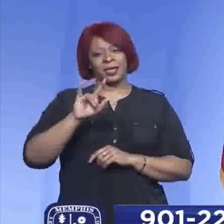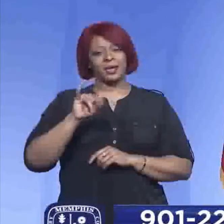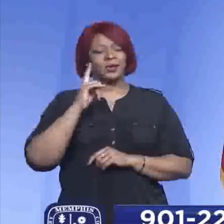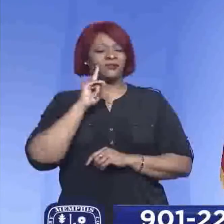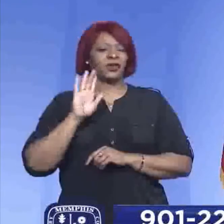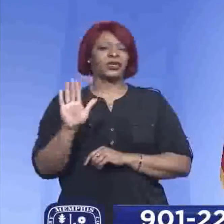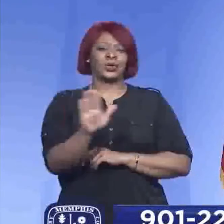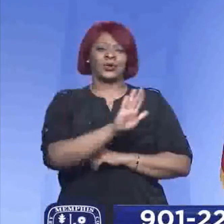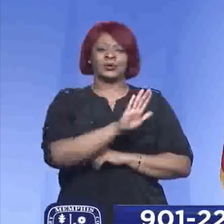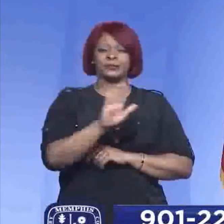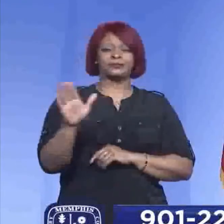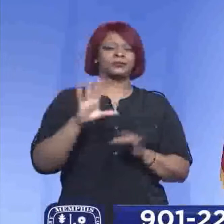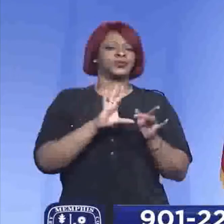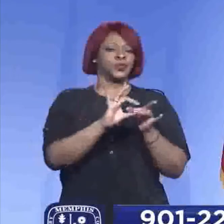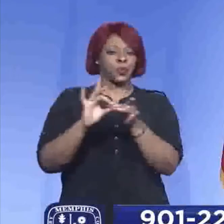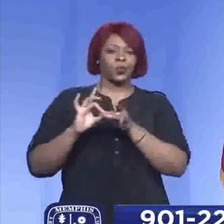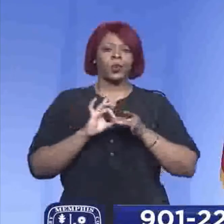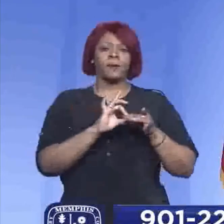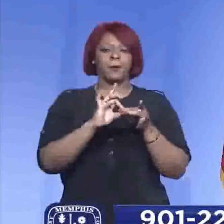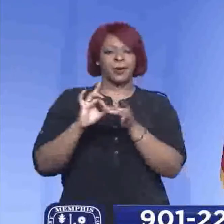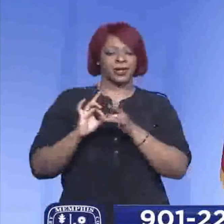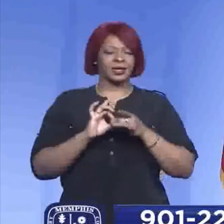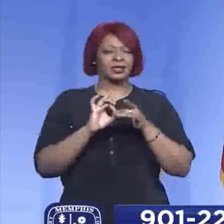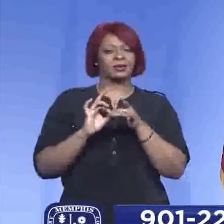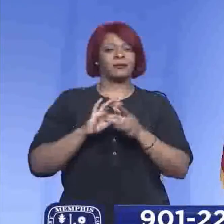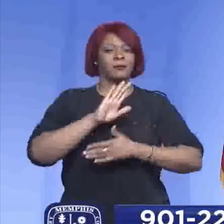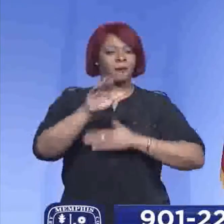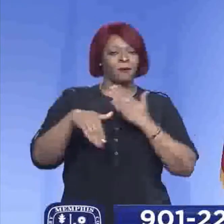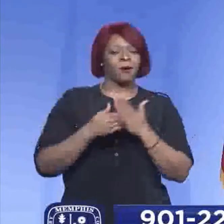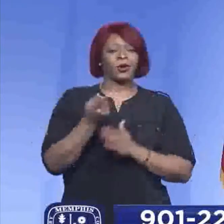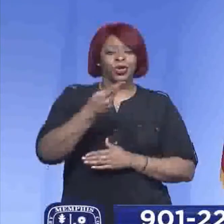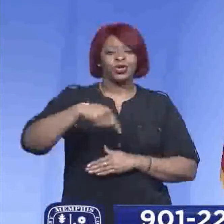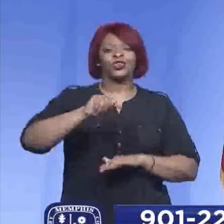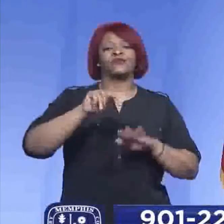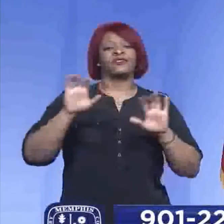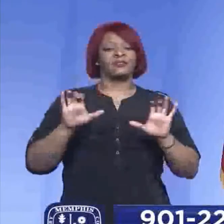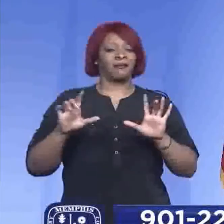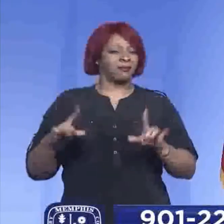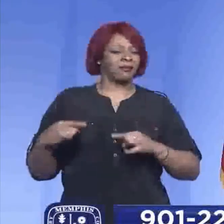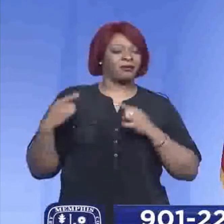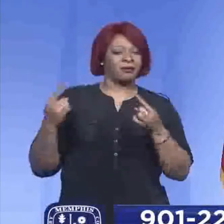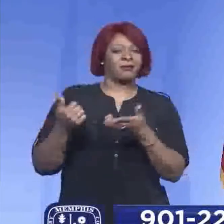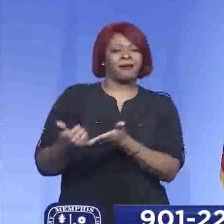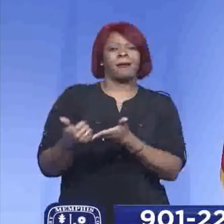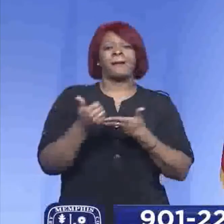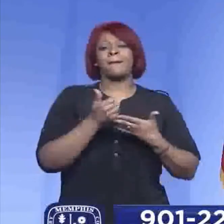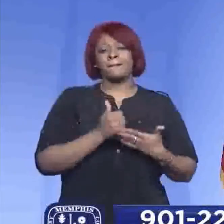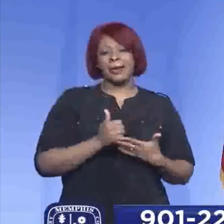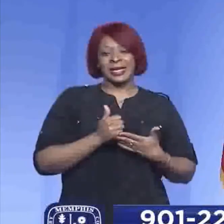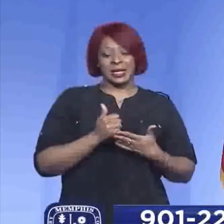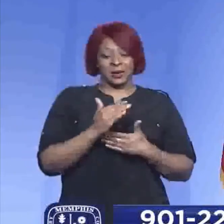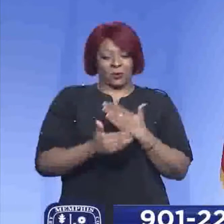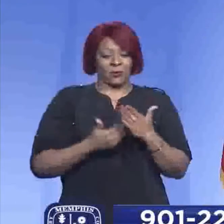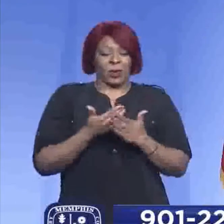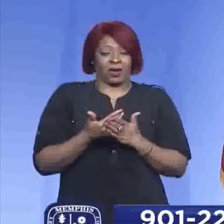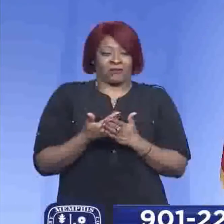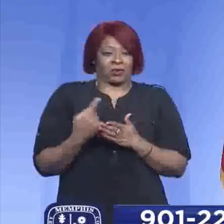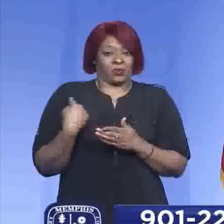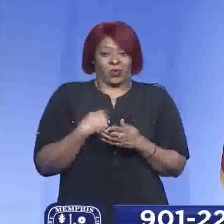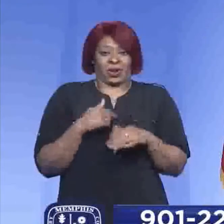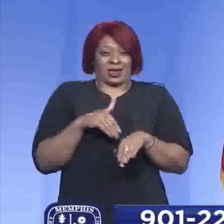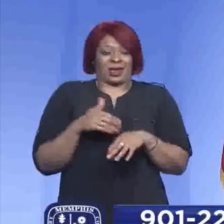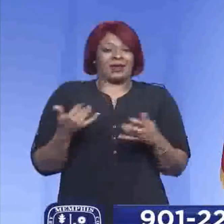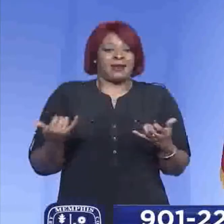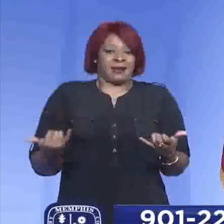your cooperation and all that you have done to help us get to the point where we are